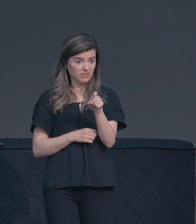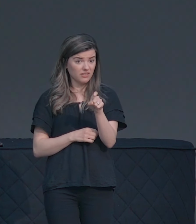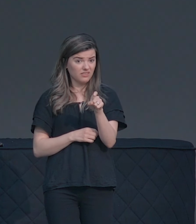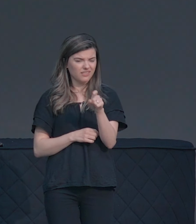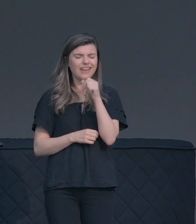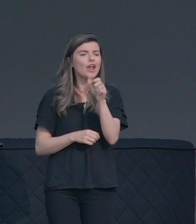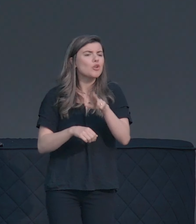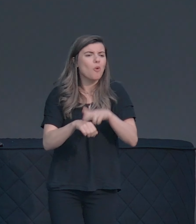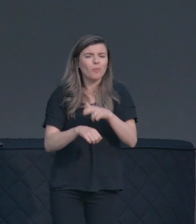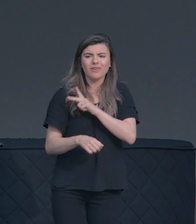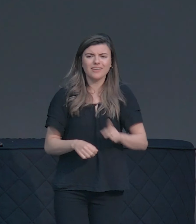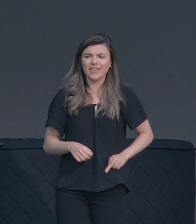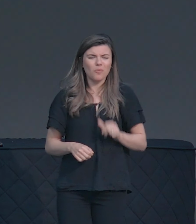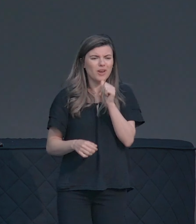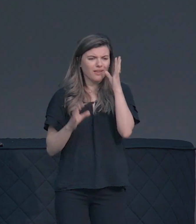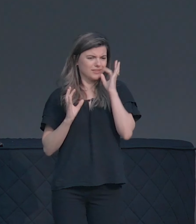king.